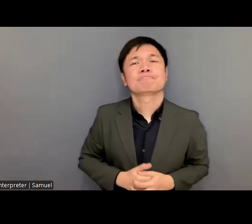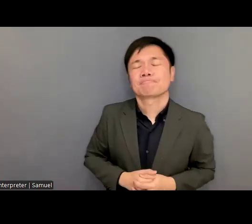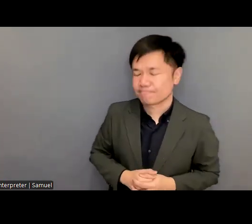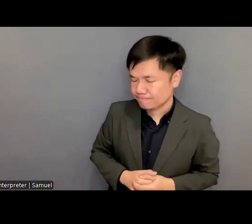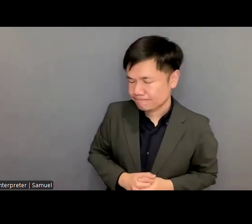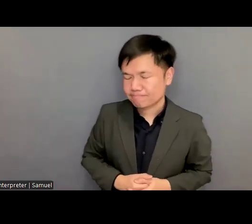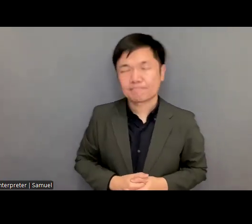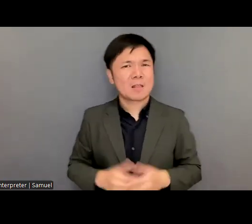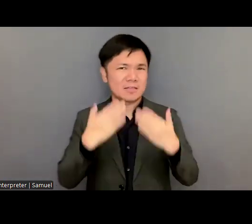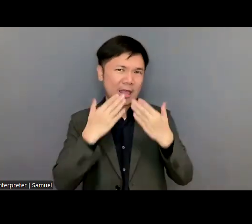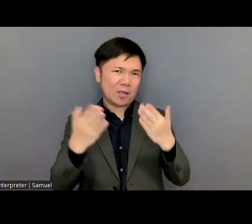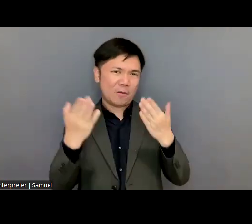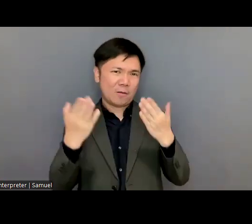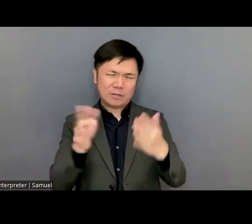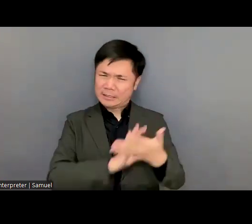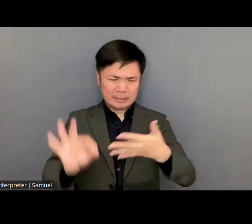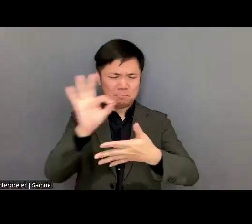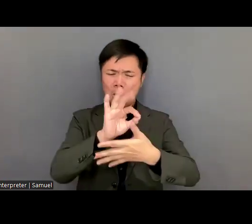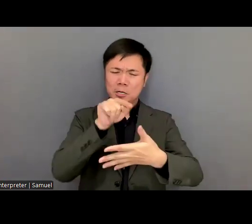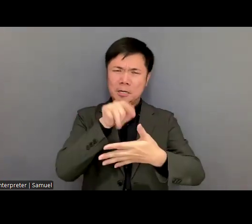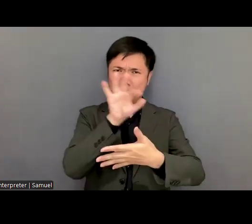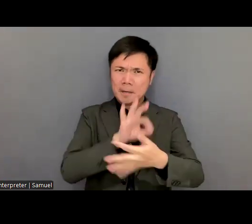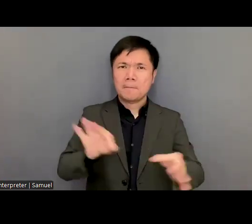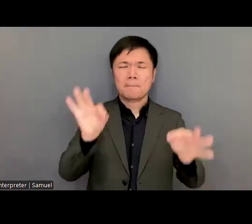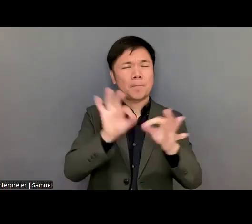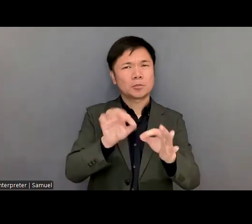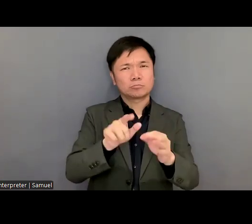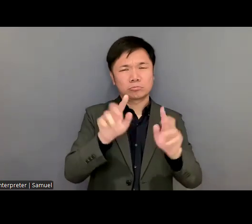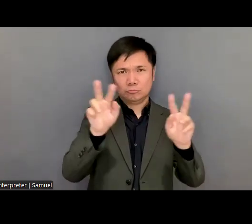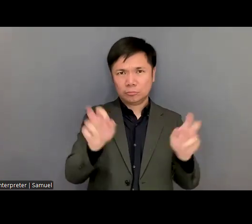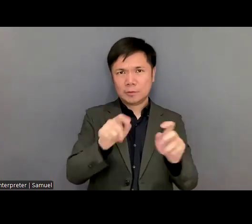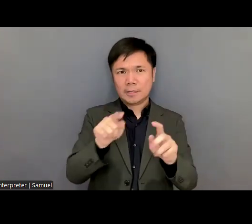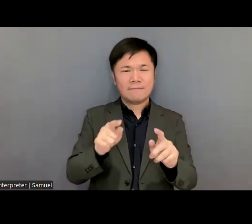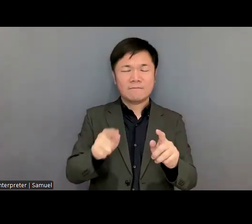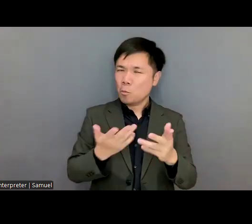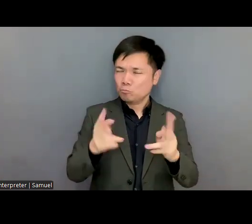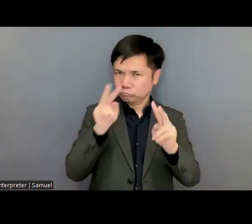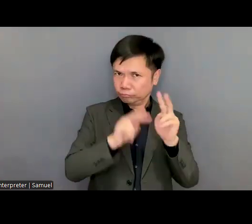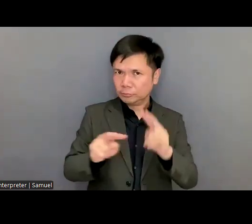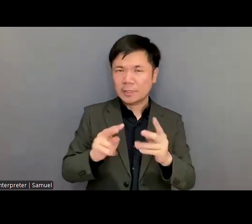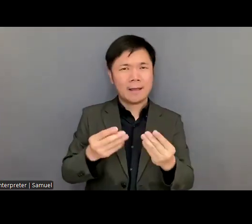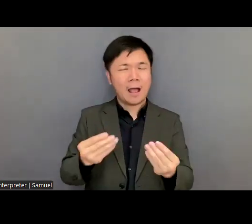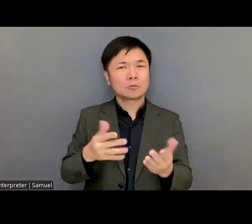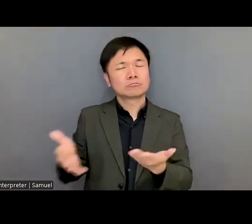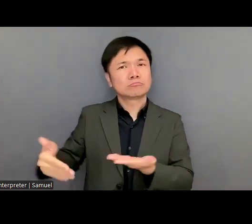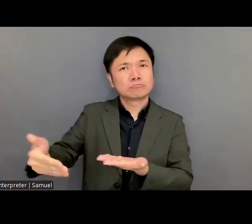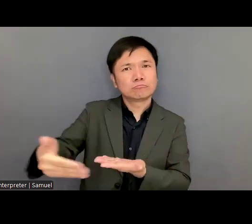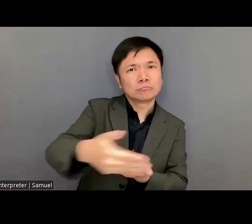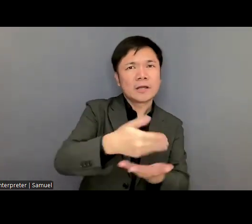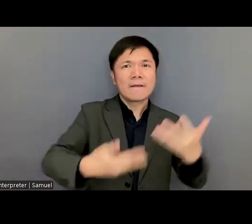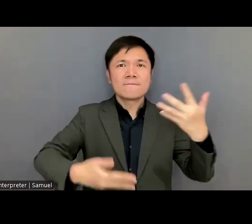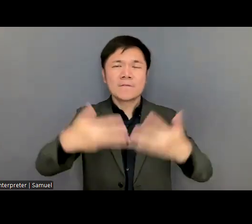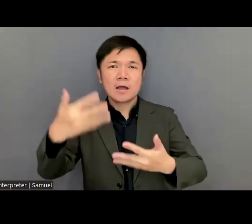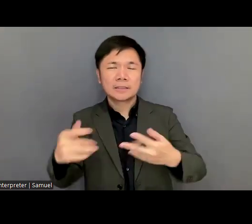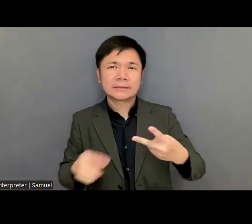raising these very important issues, especially about concluding observation, about the data collection, but also about this